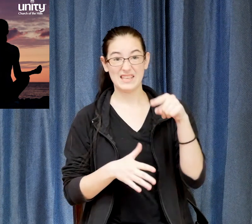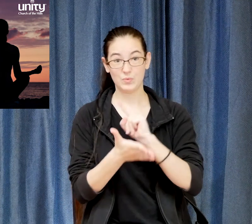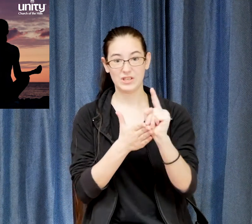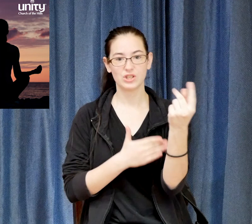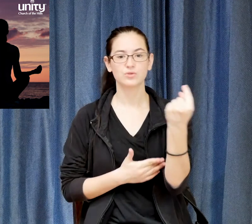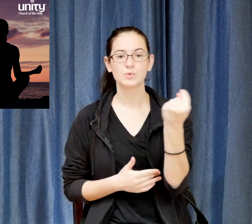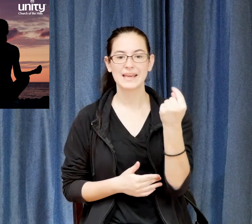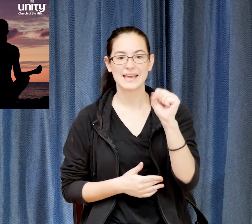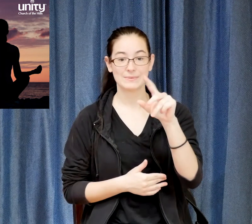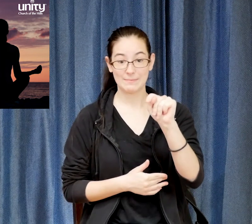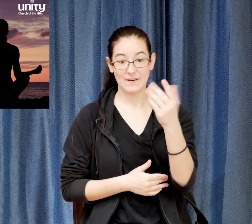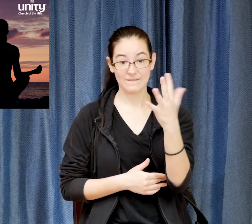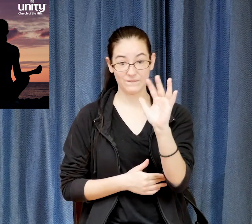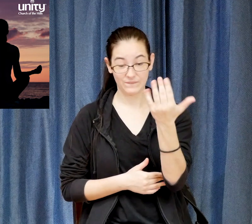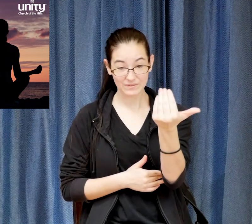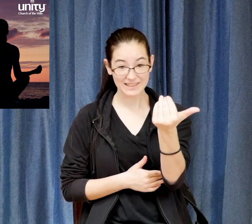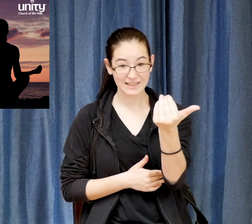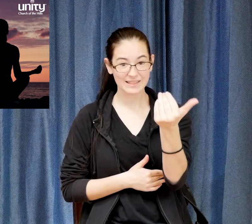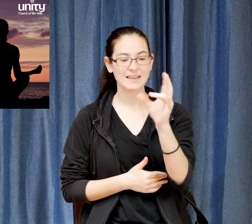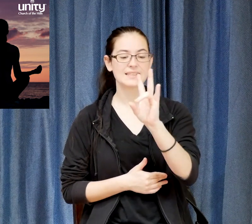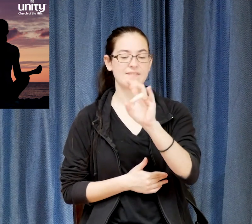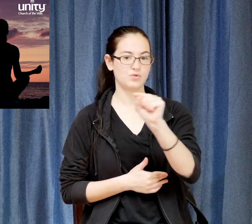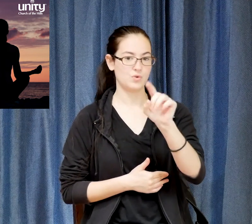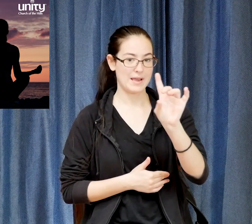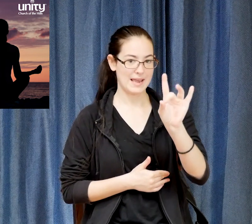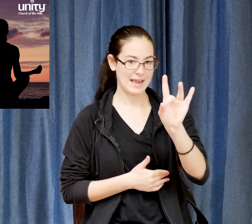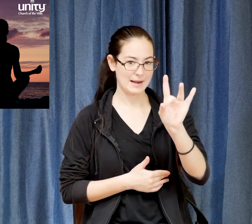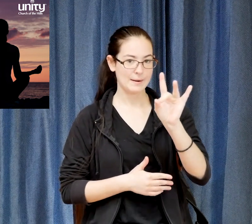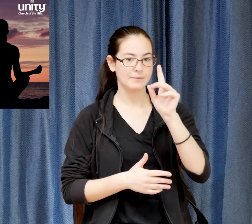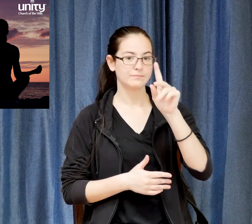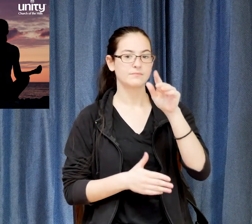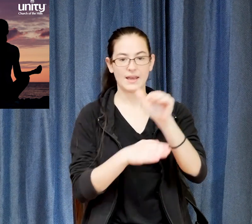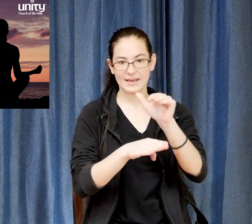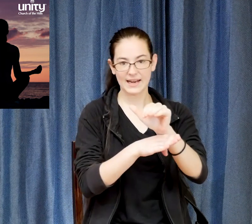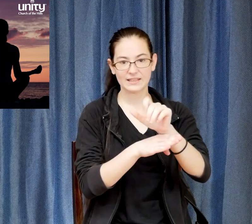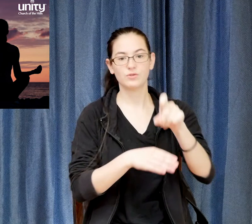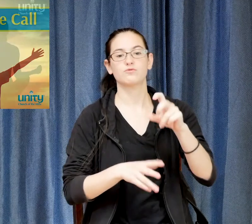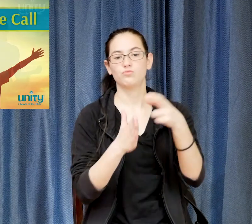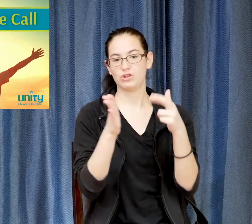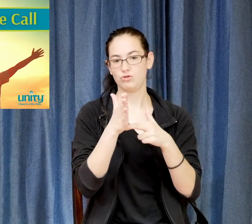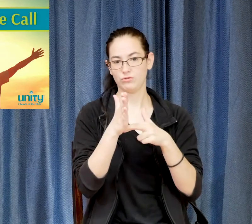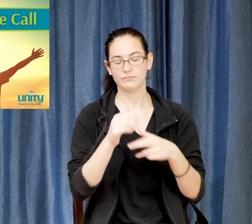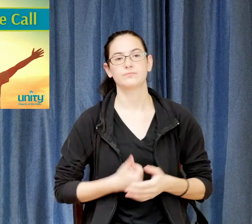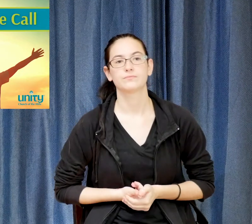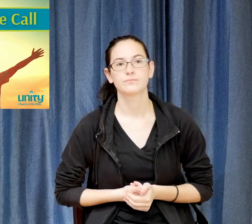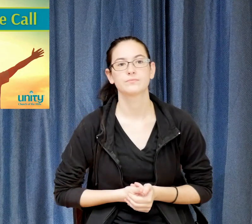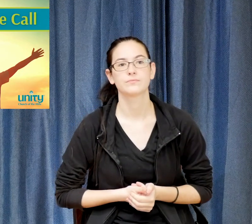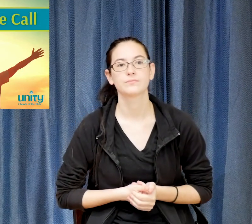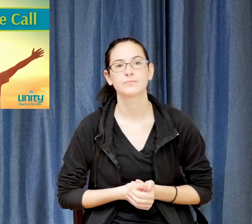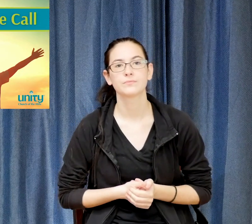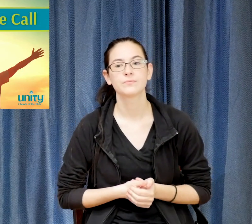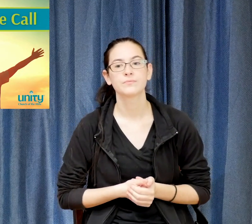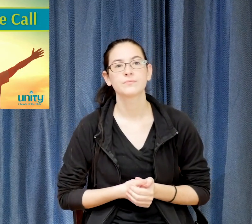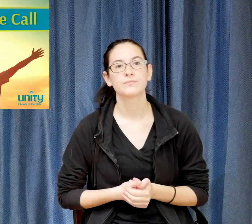15th, from 7 to 8 p.m. Register in advance for the Zoom link. Can you believe that we